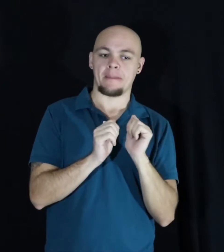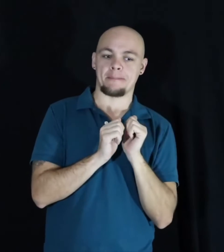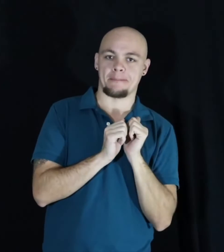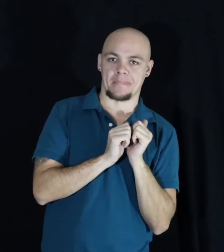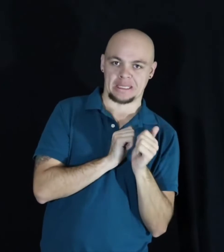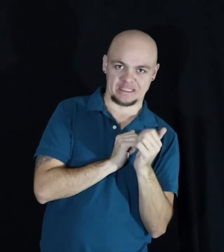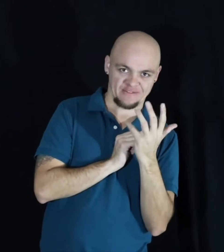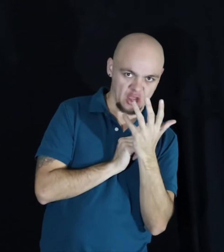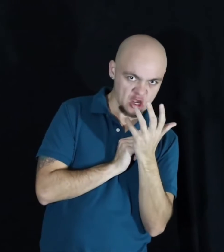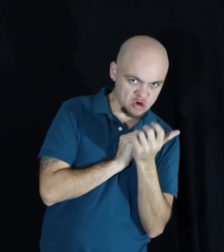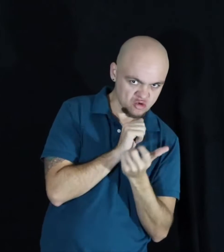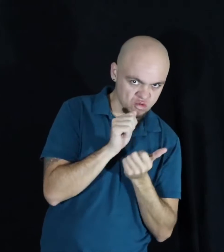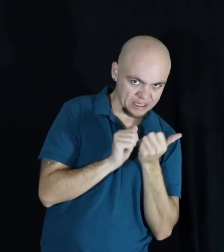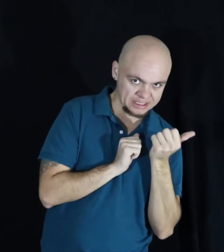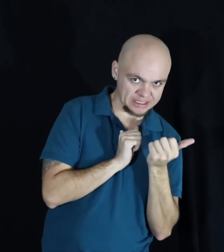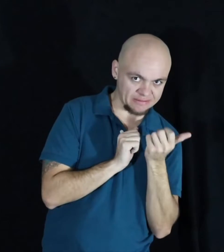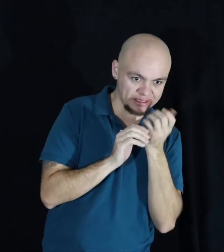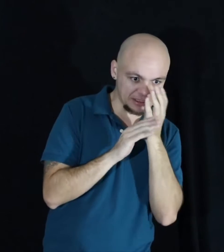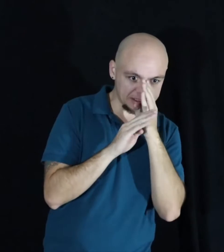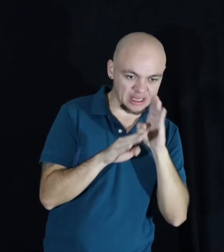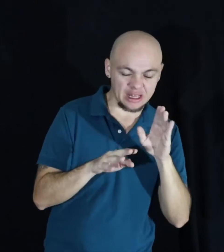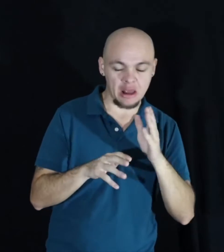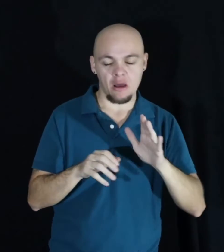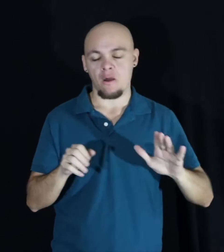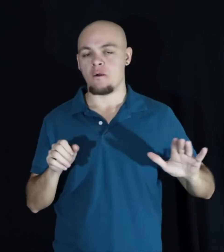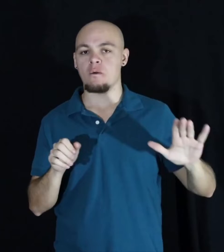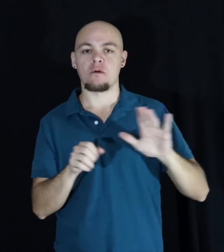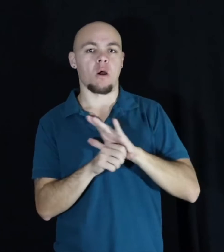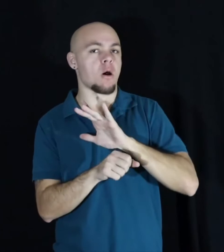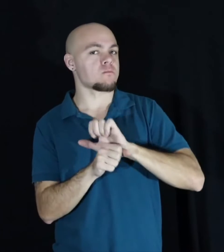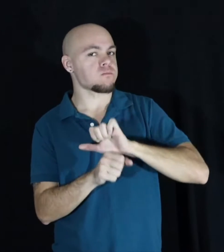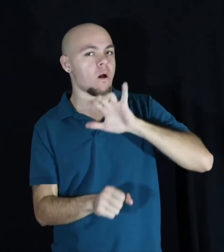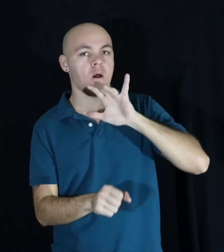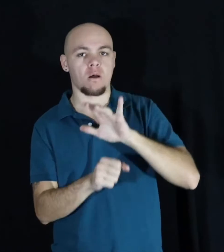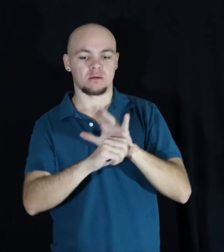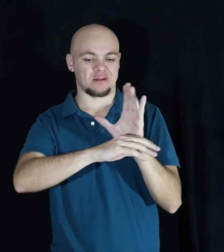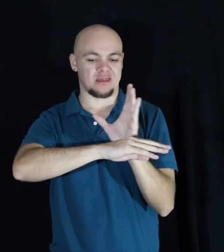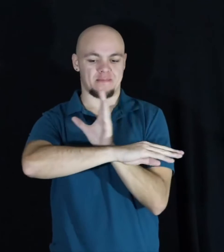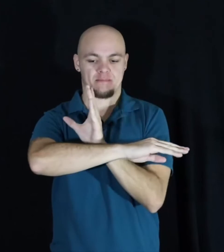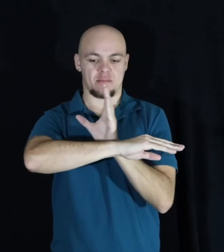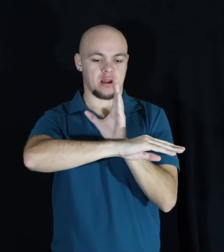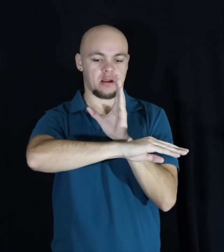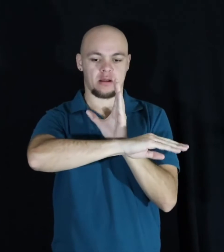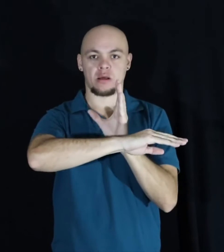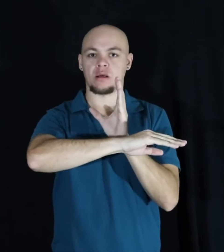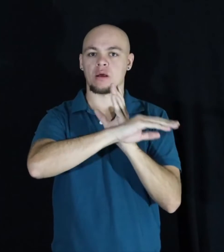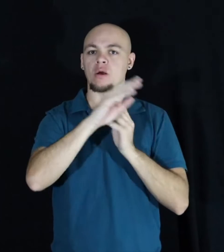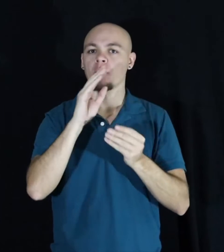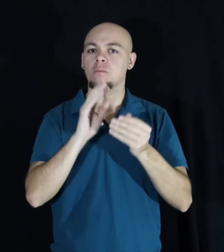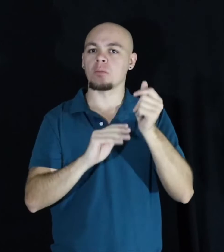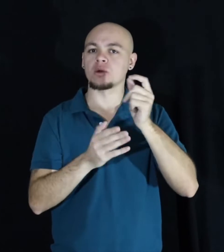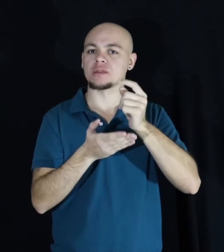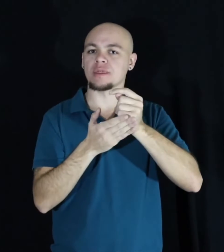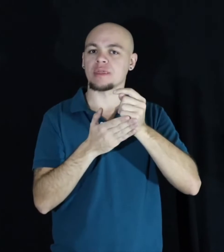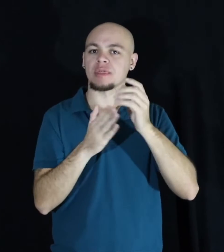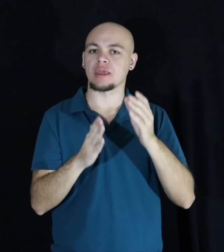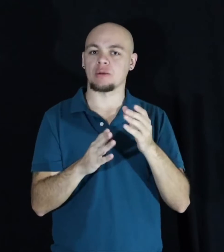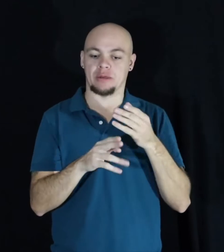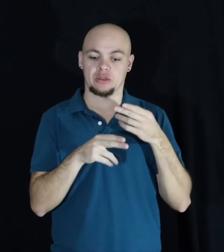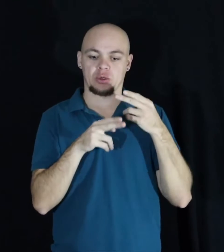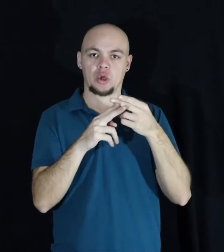silence and full-blown outbursts of anger. That middle lane that most therapists would call